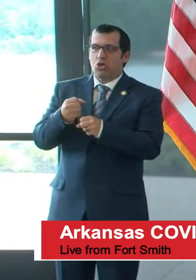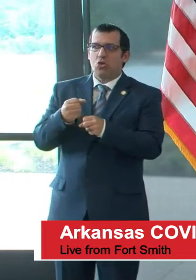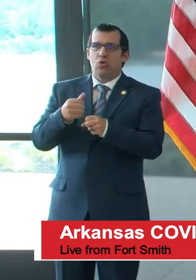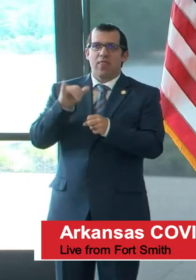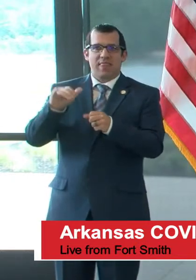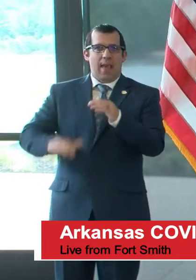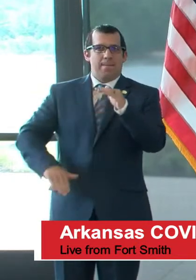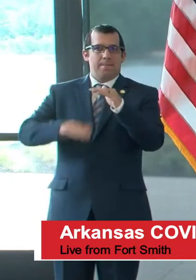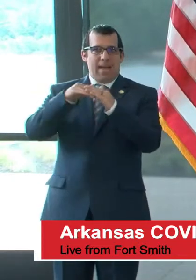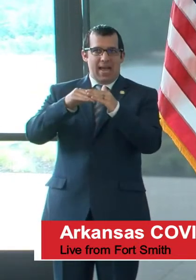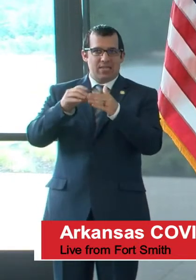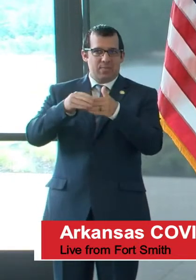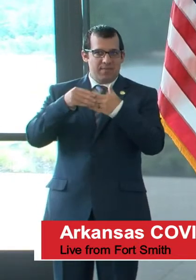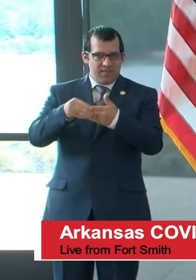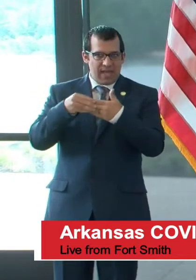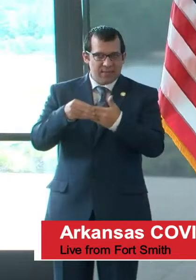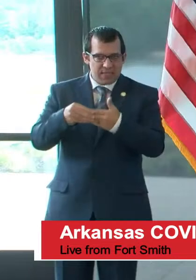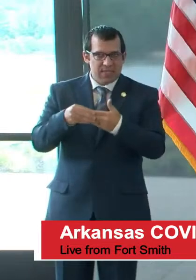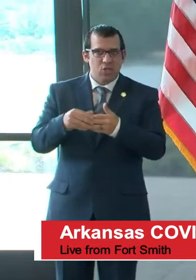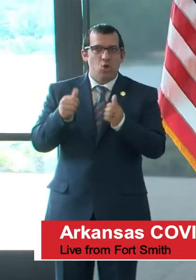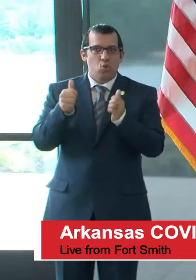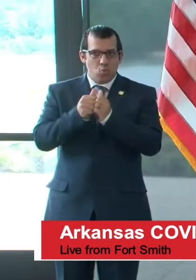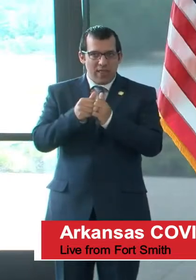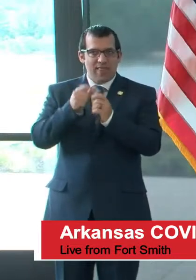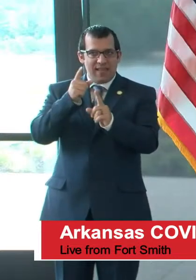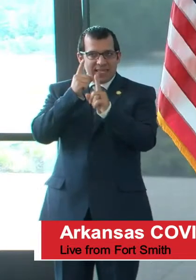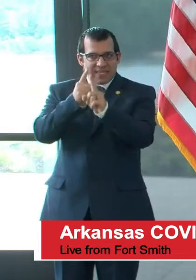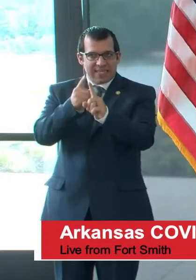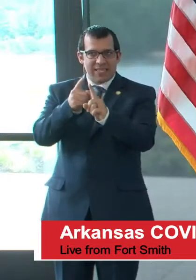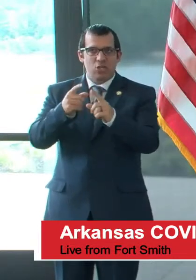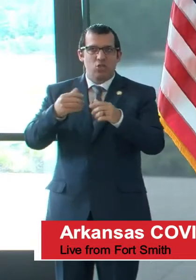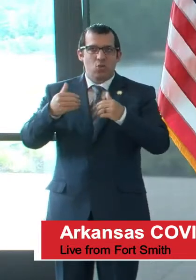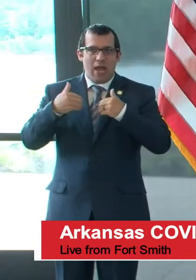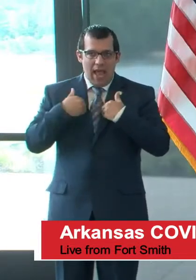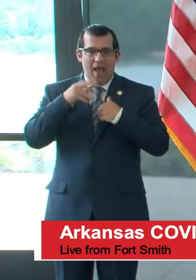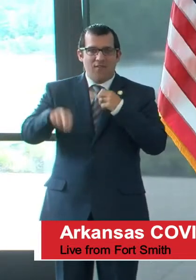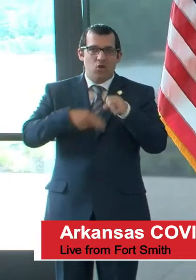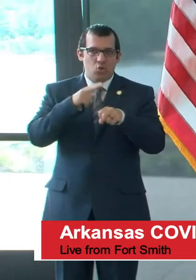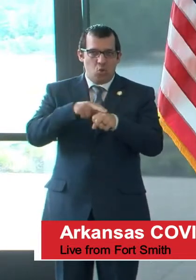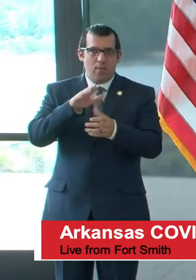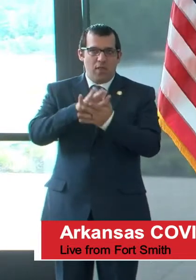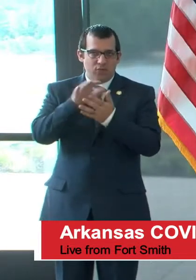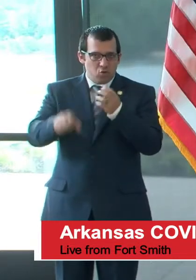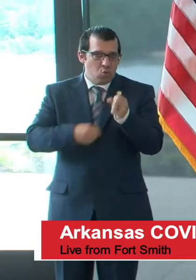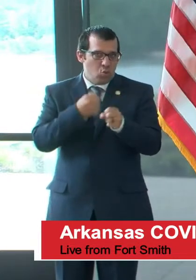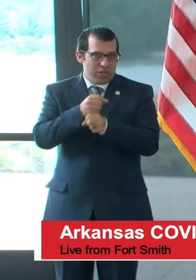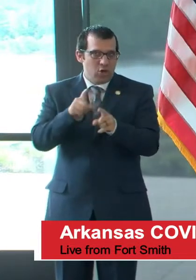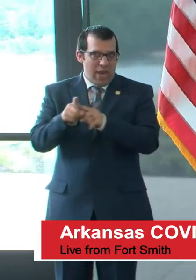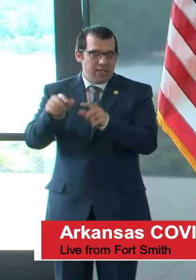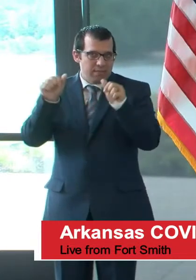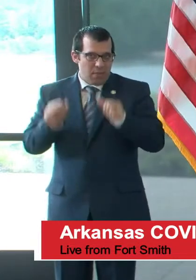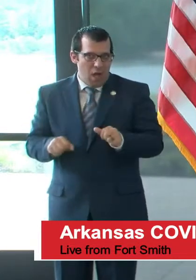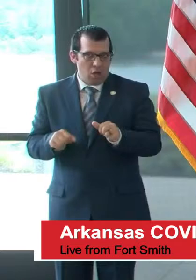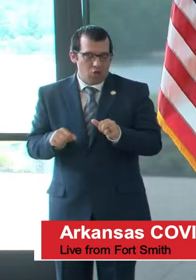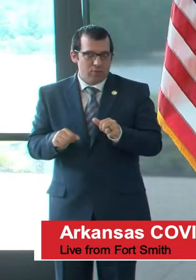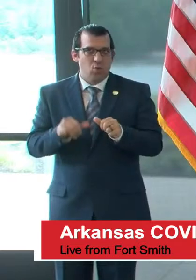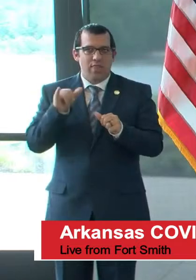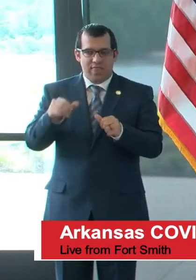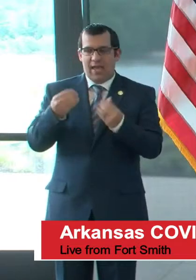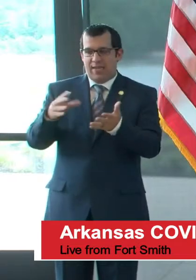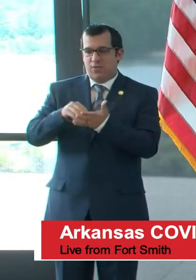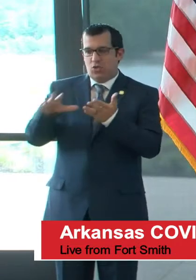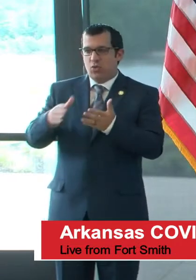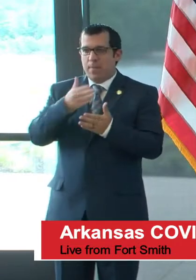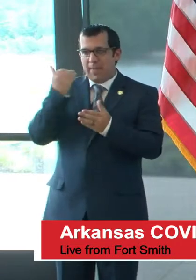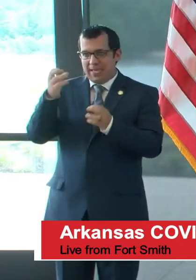the maximum amount of flexibility with the intent to have as normal of a school year as possible that gives the students